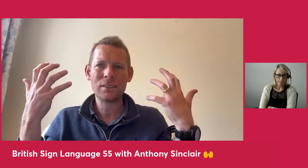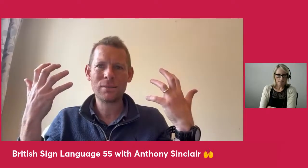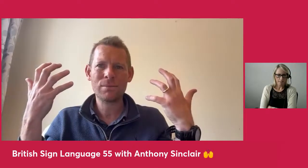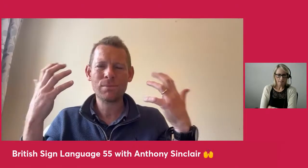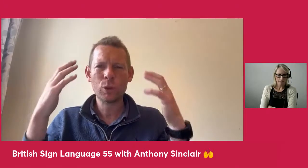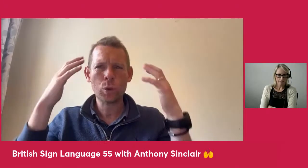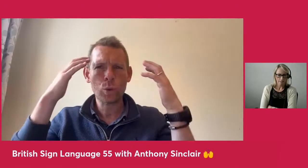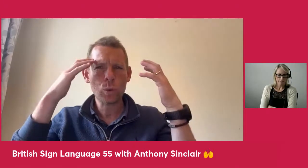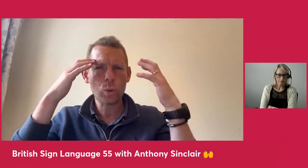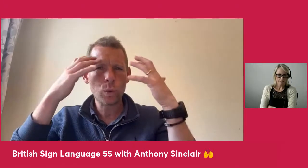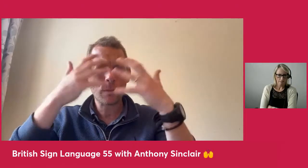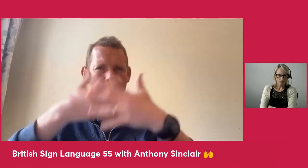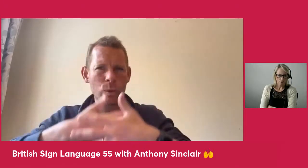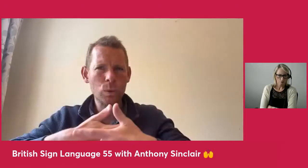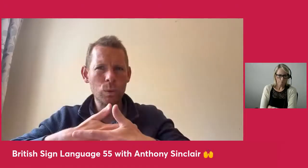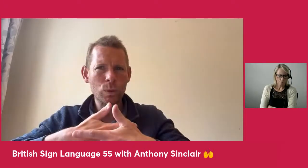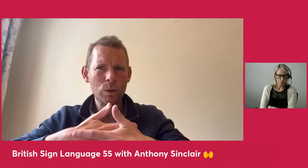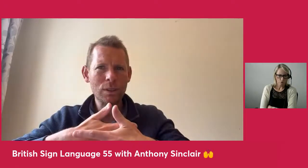angry,